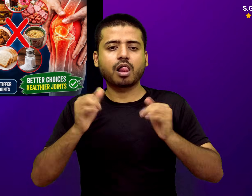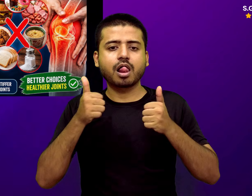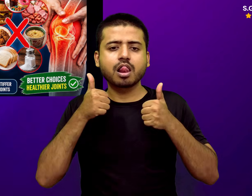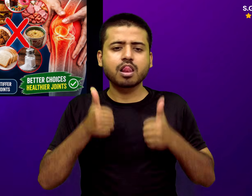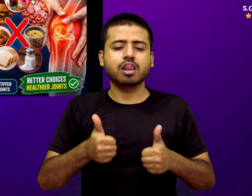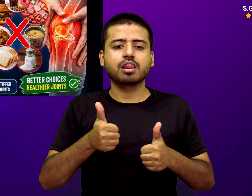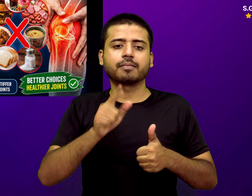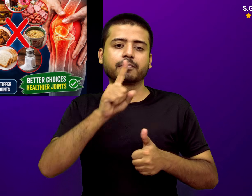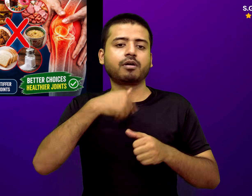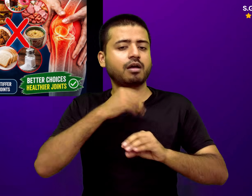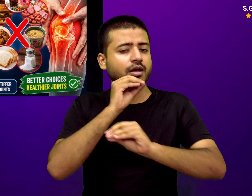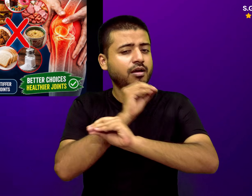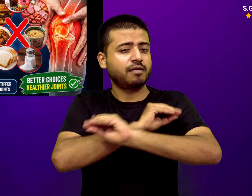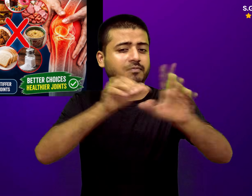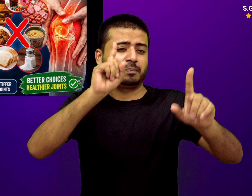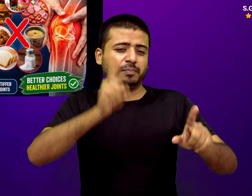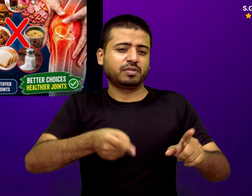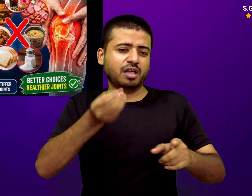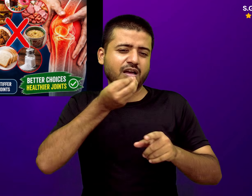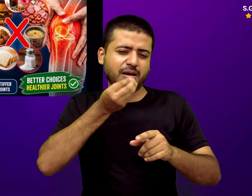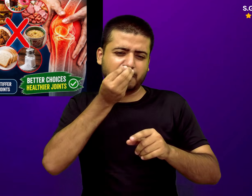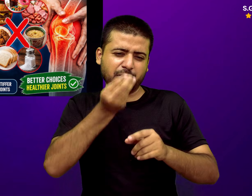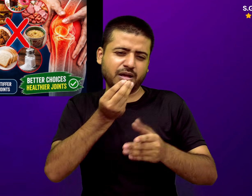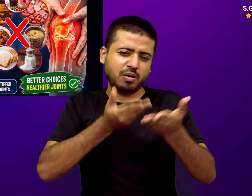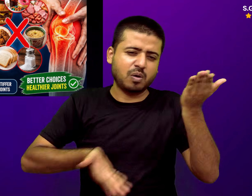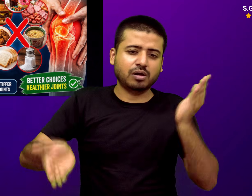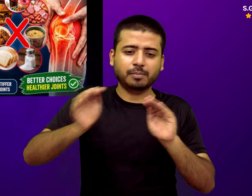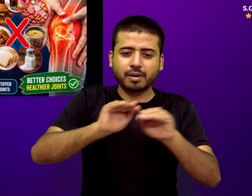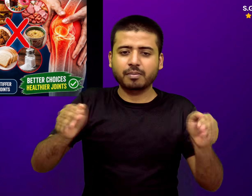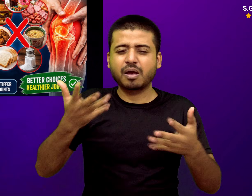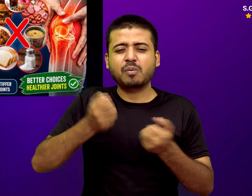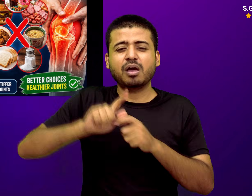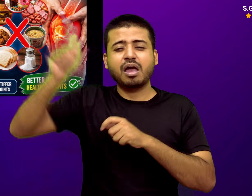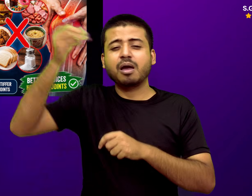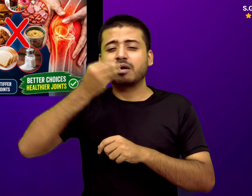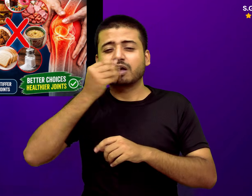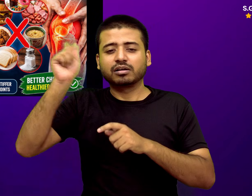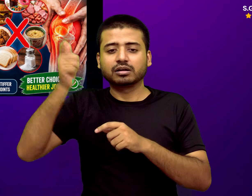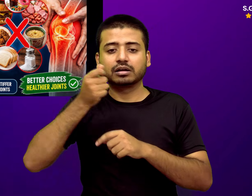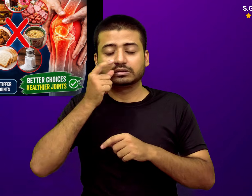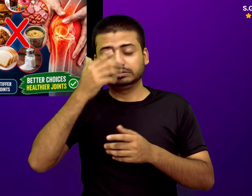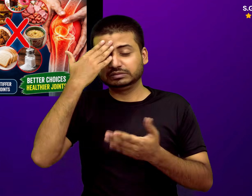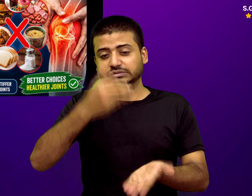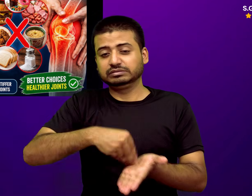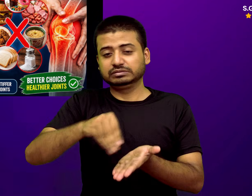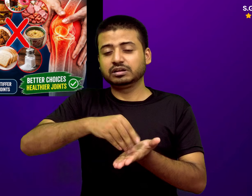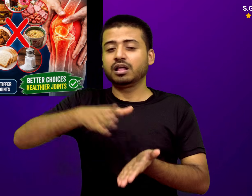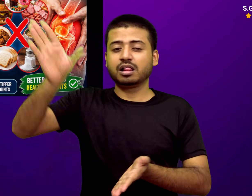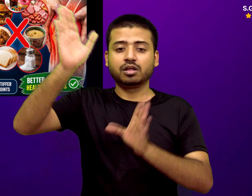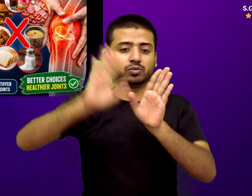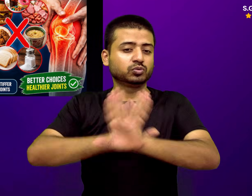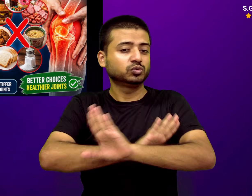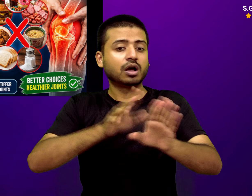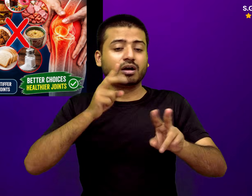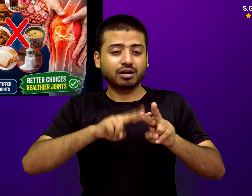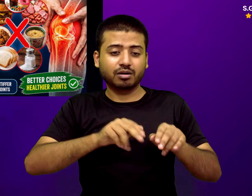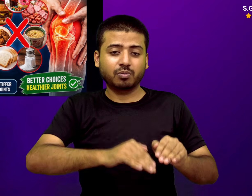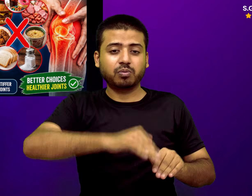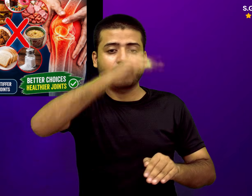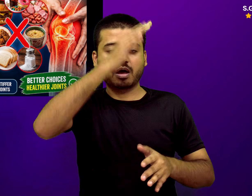Trans fats are notorious for lowering good HDL cholesterol while raising systemic inflammation markers like C-reactive protein,